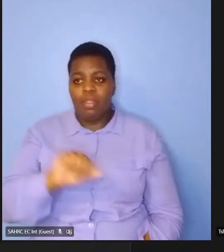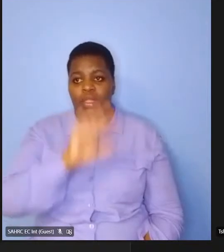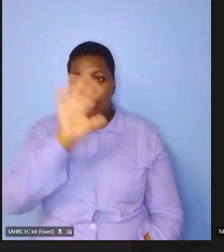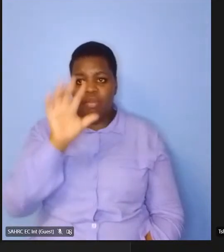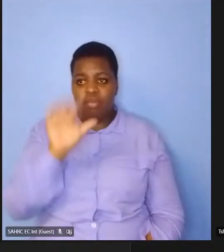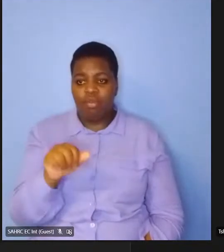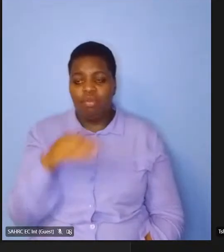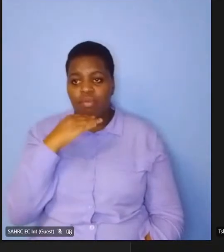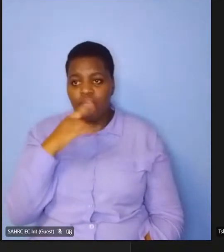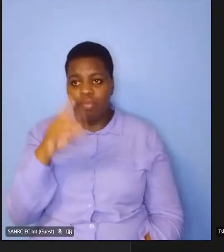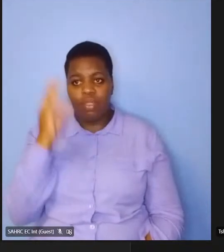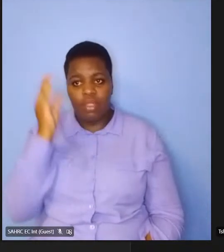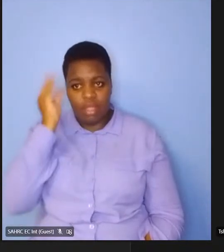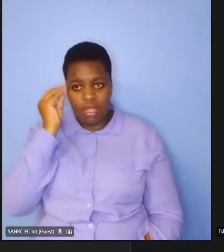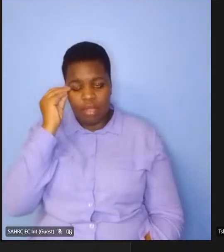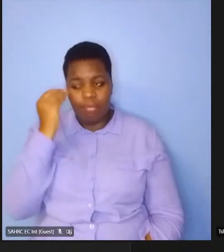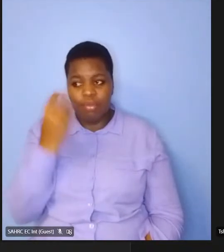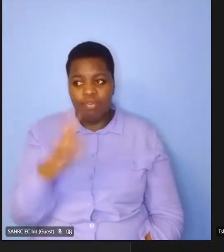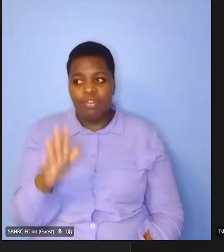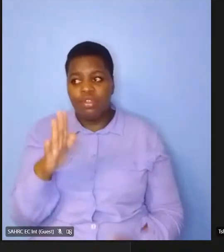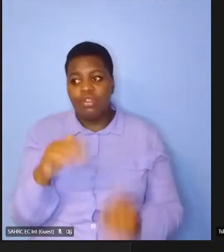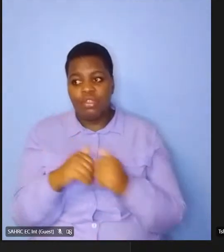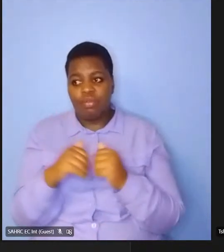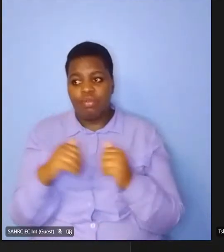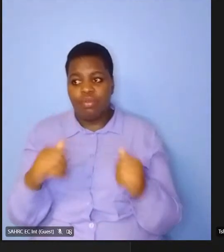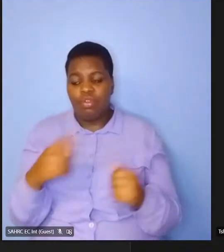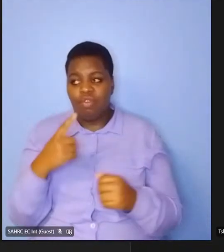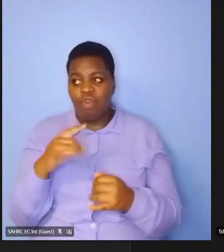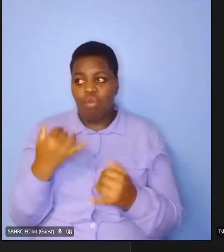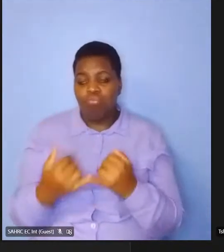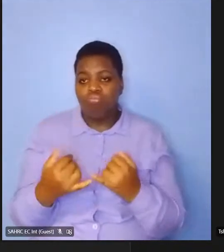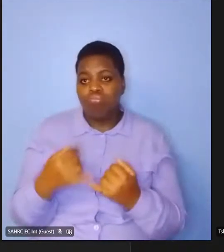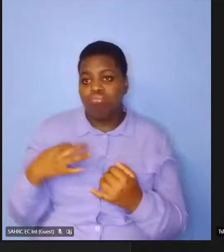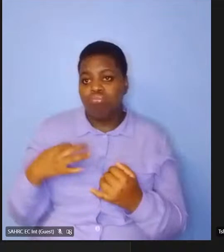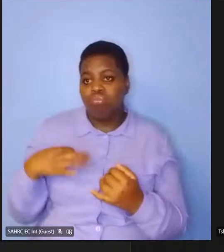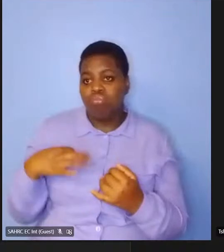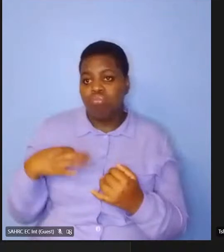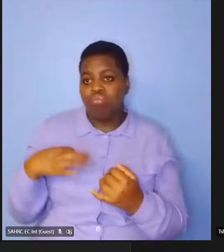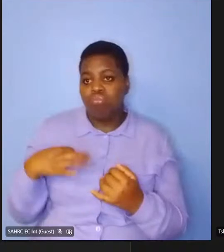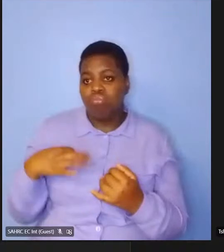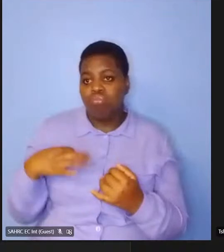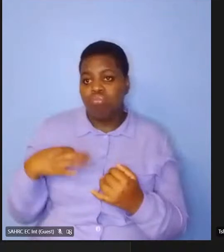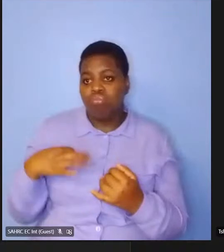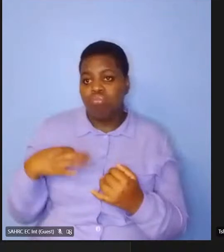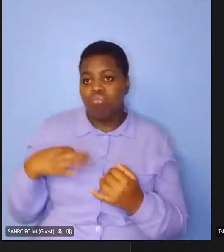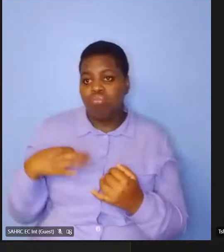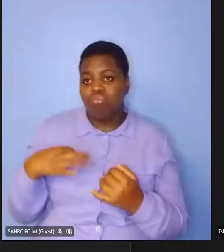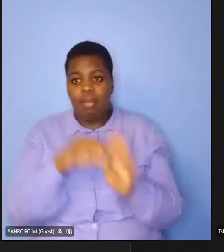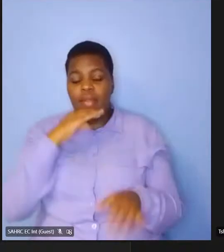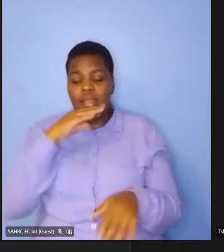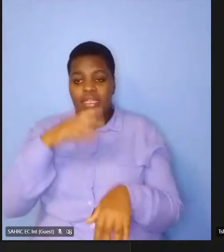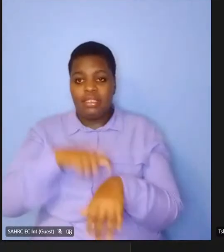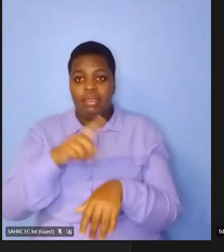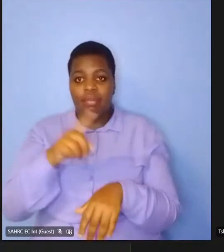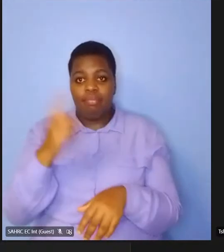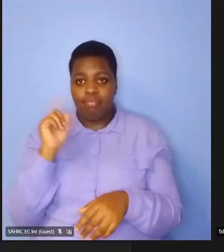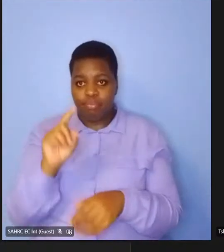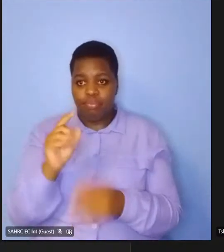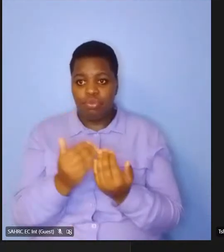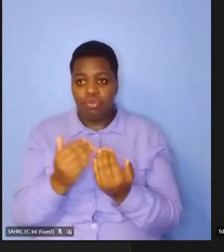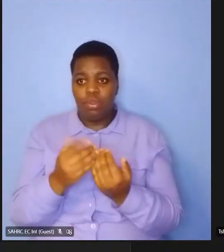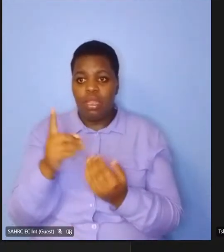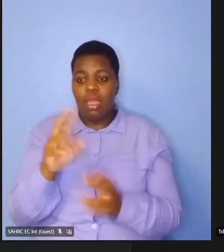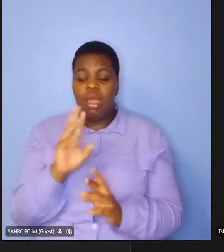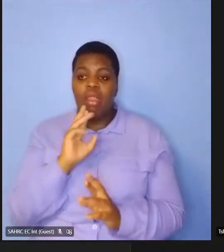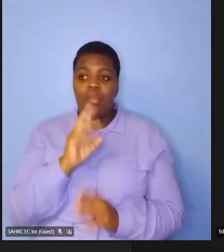they'd experienced discrimination based on their sexuality or gender identity while attending school. The report found